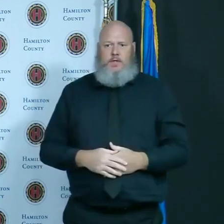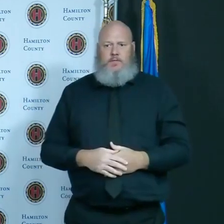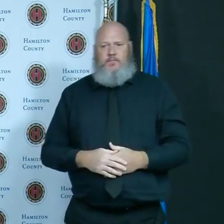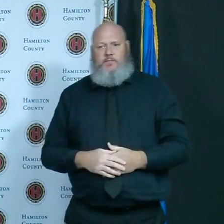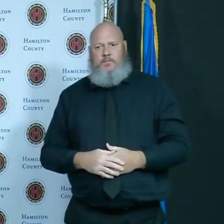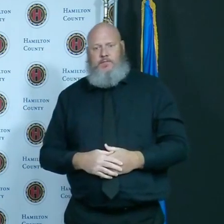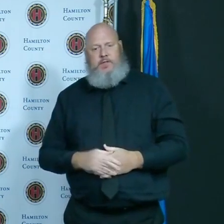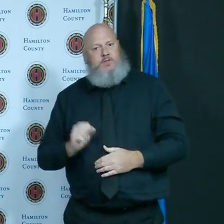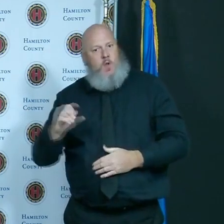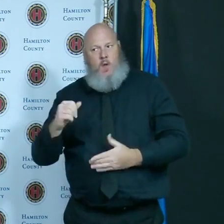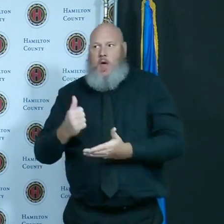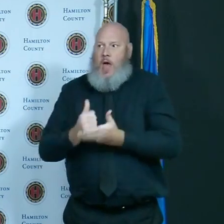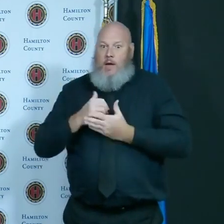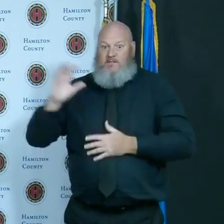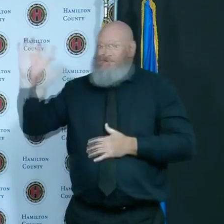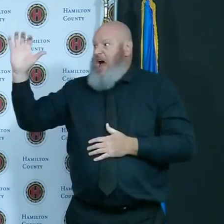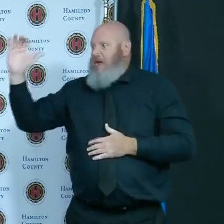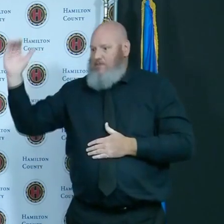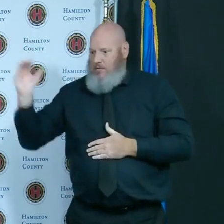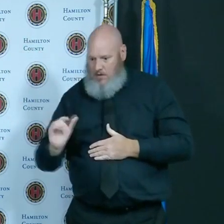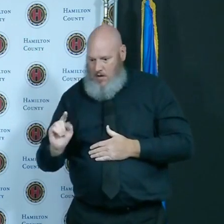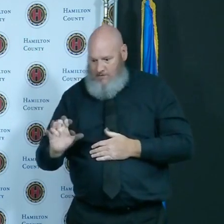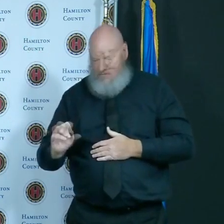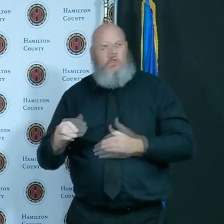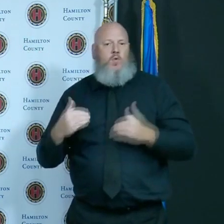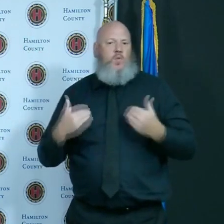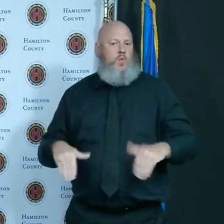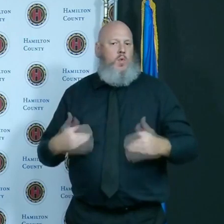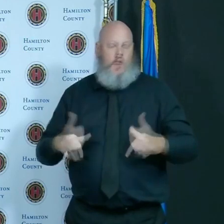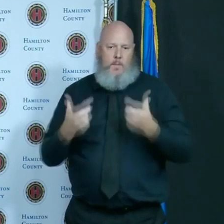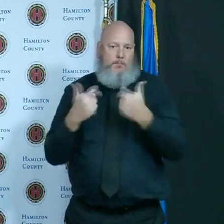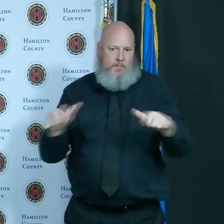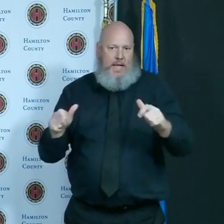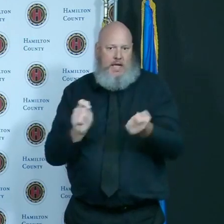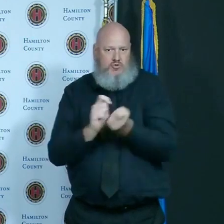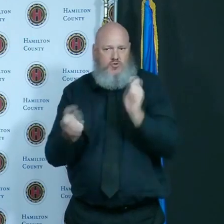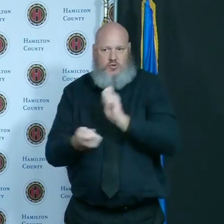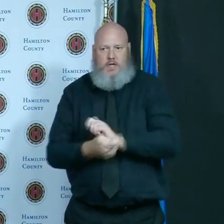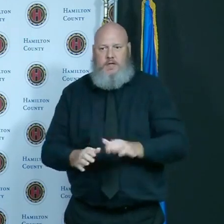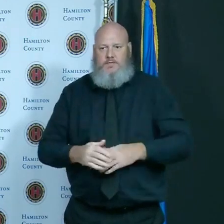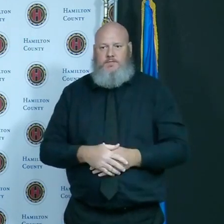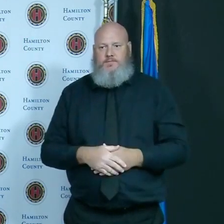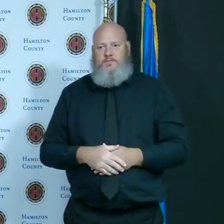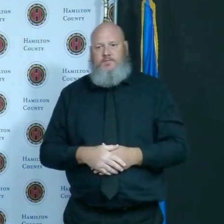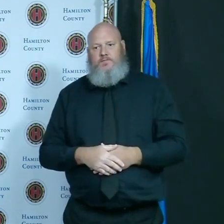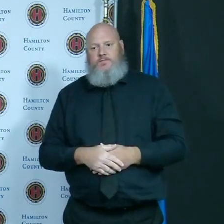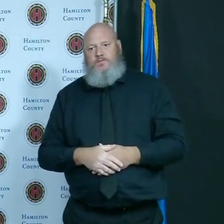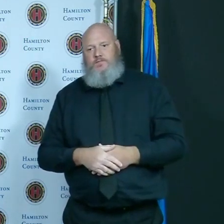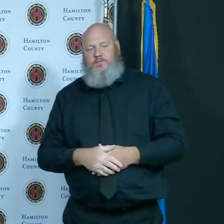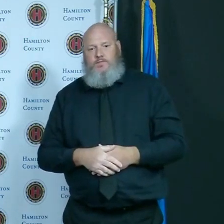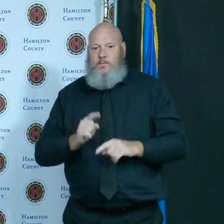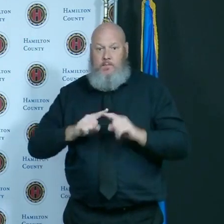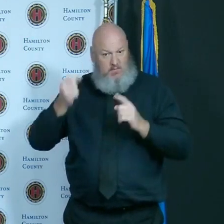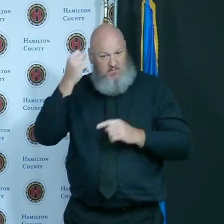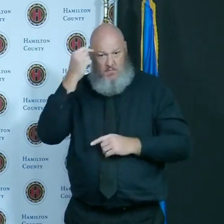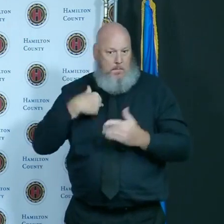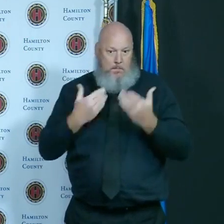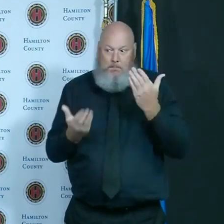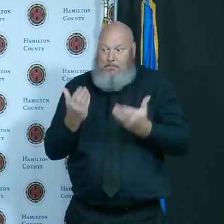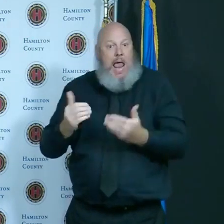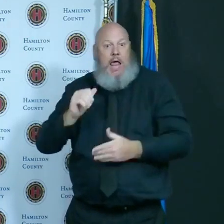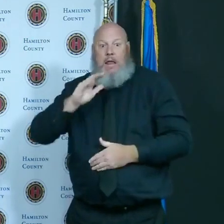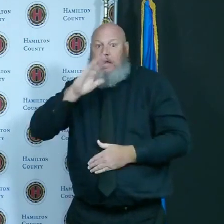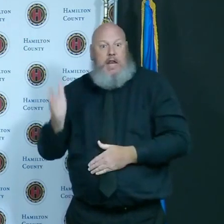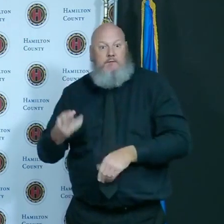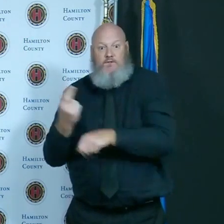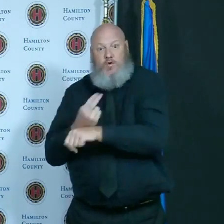don't have to use any of those beds. But the fact of the matter is we might need some. And so I think the message to the community is